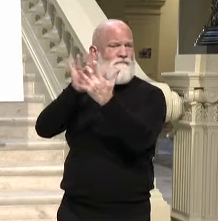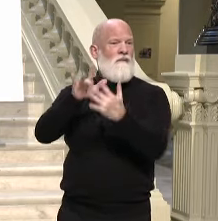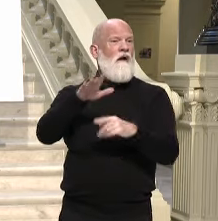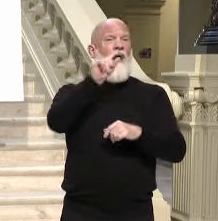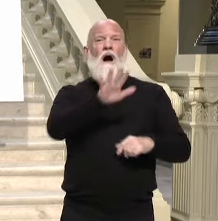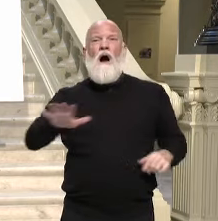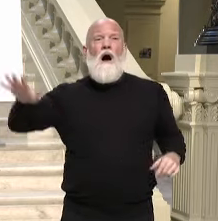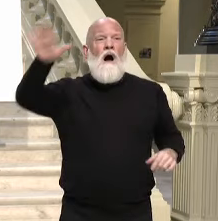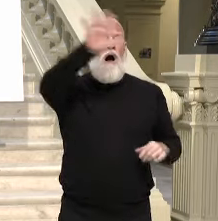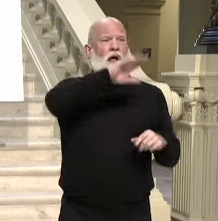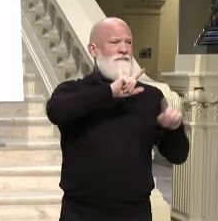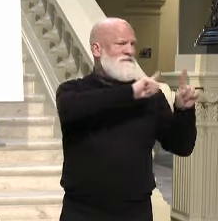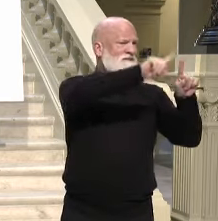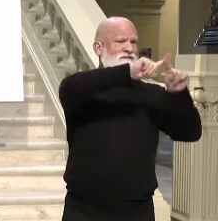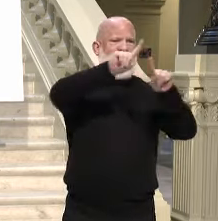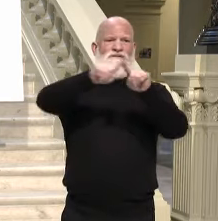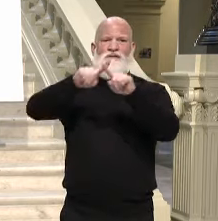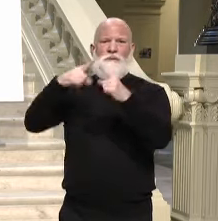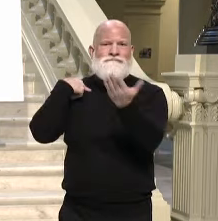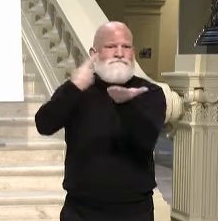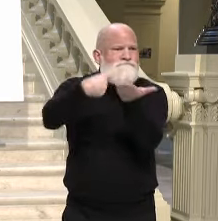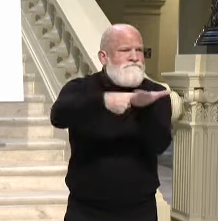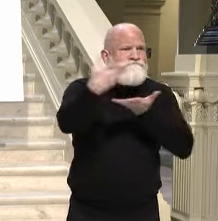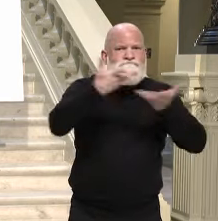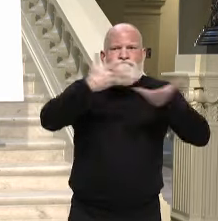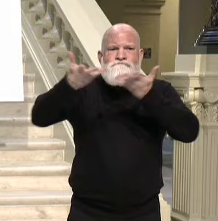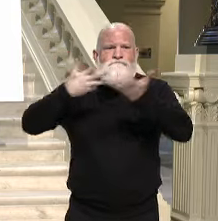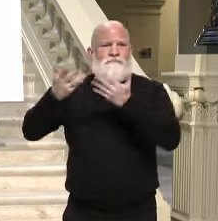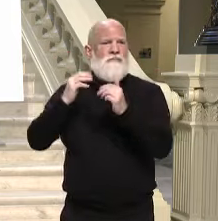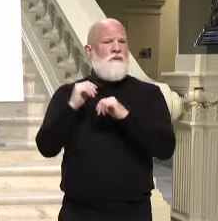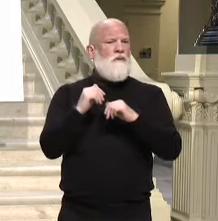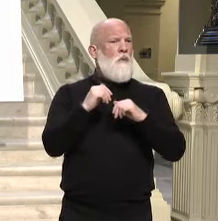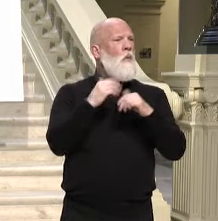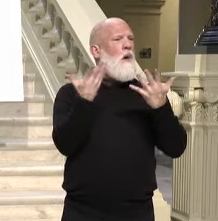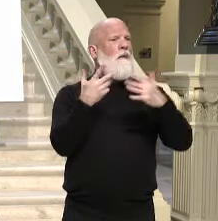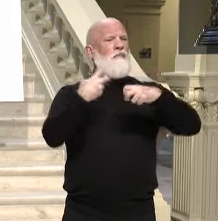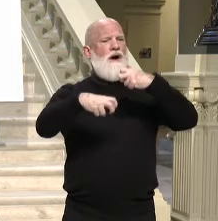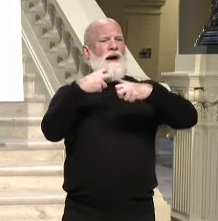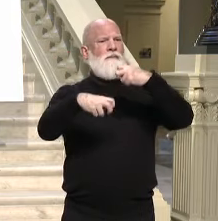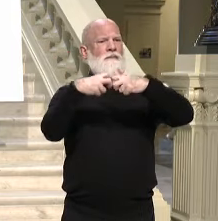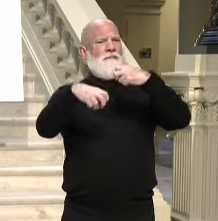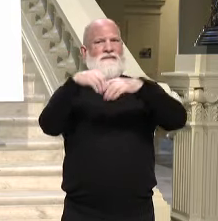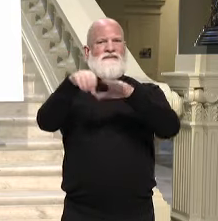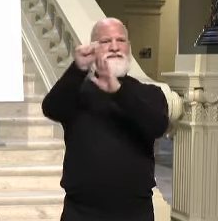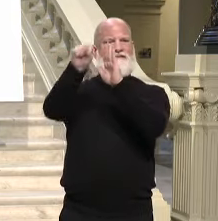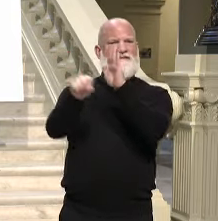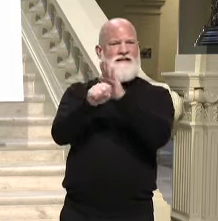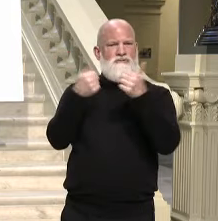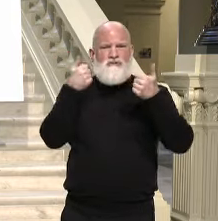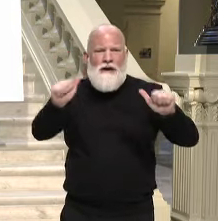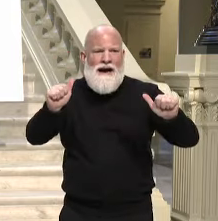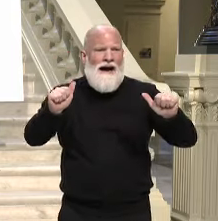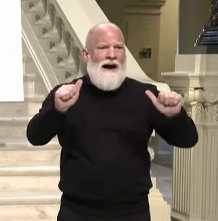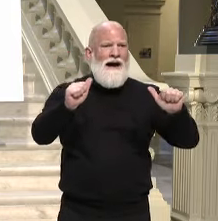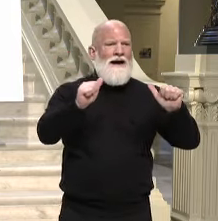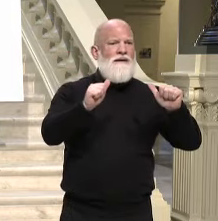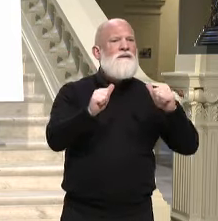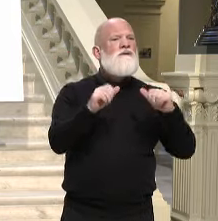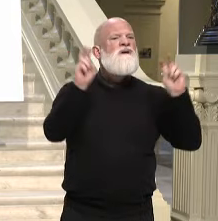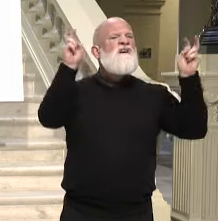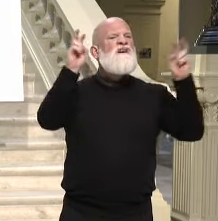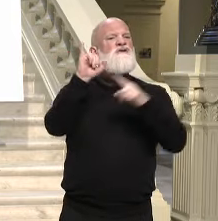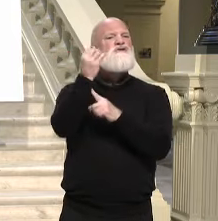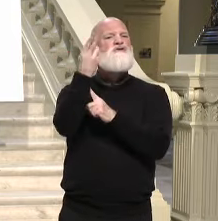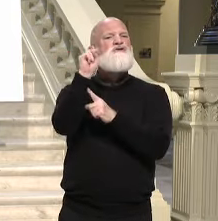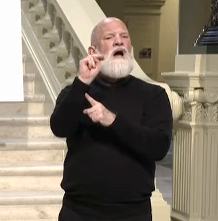about those things. I visited Savannah State. We've been dealing with the Latino Hispanic community up in Gainesville. John King, our insurance commissioners